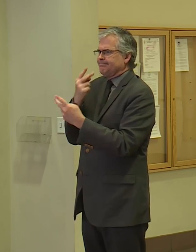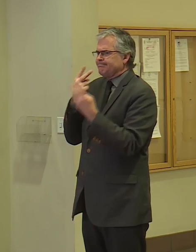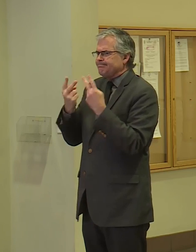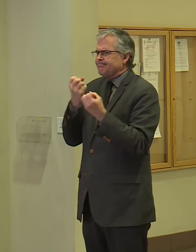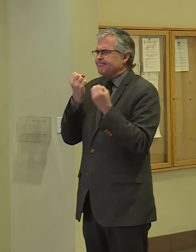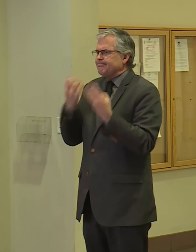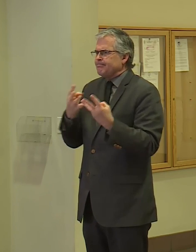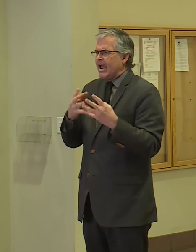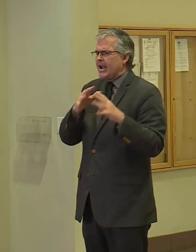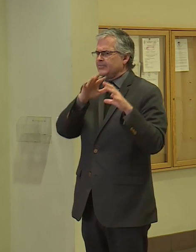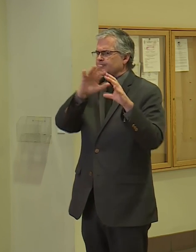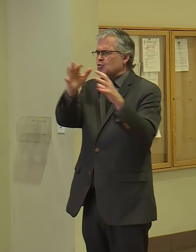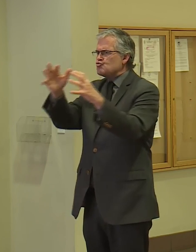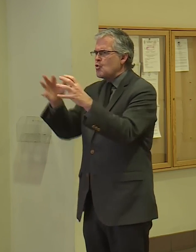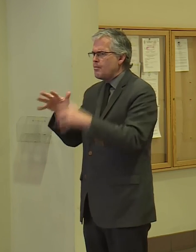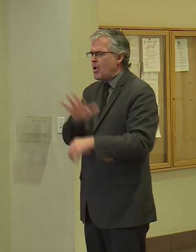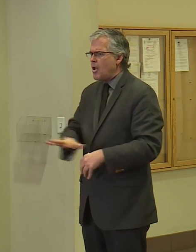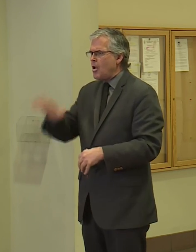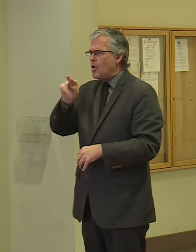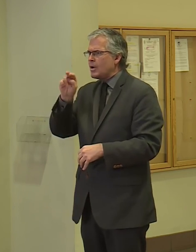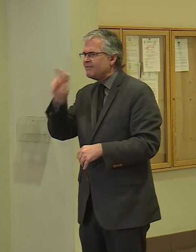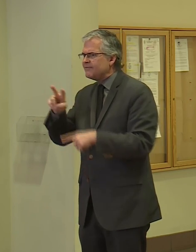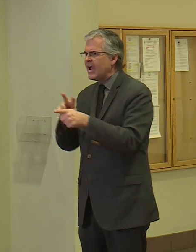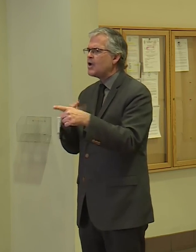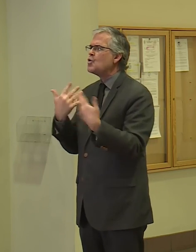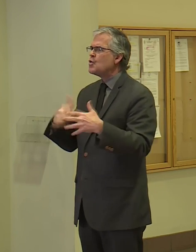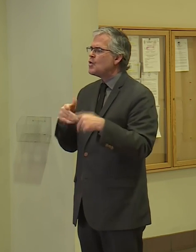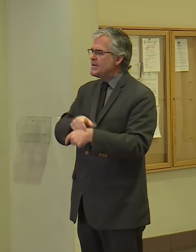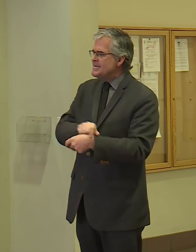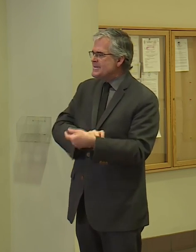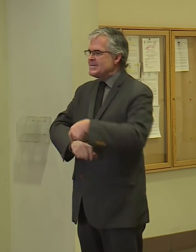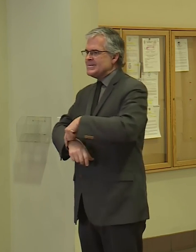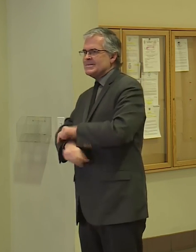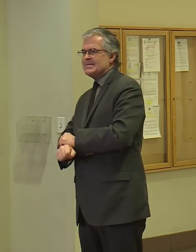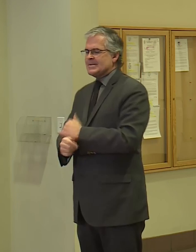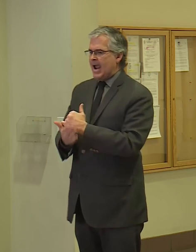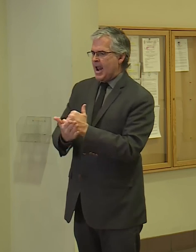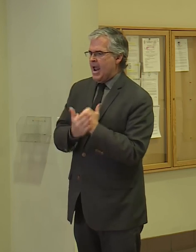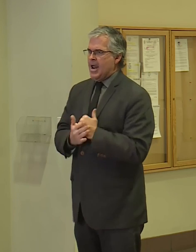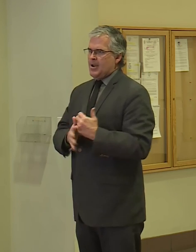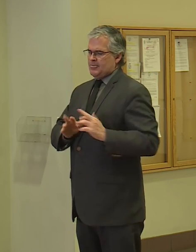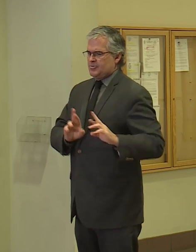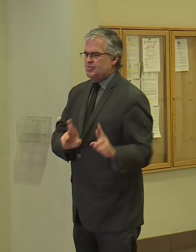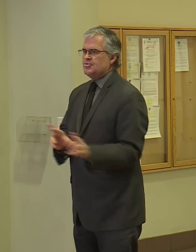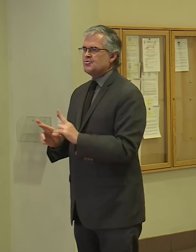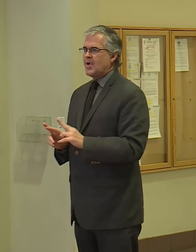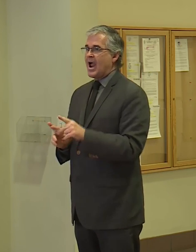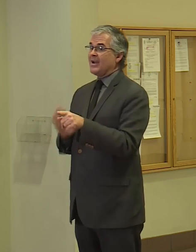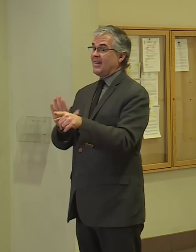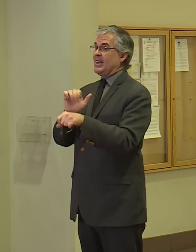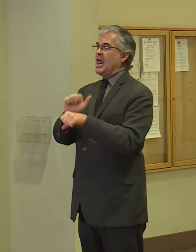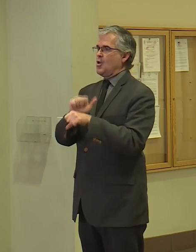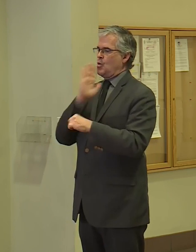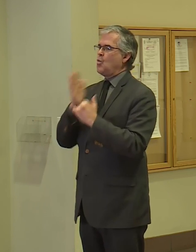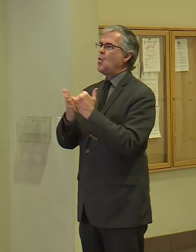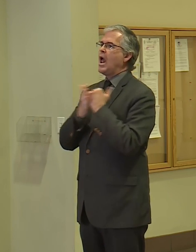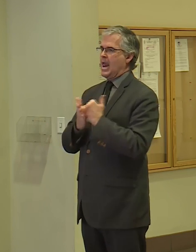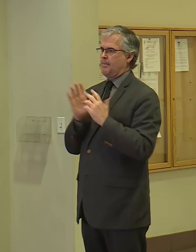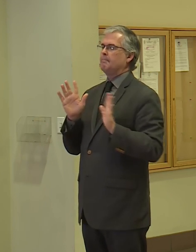have stepped up their efforts during this difficult time we'll make this storm easier to weather in less than 24 hours